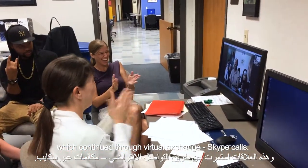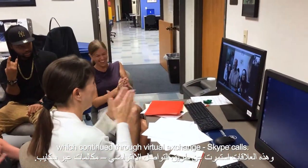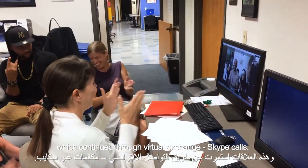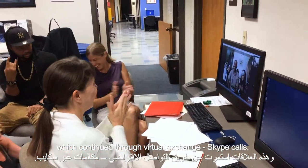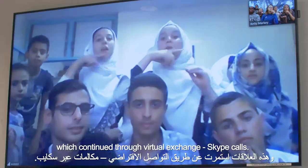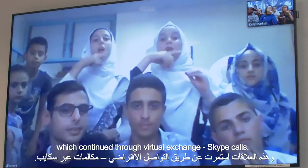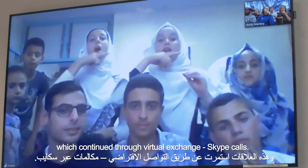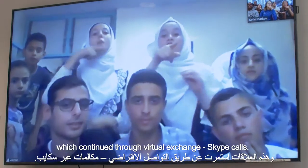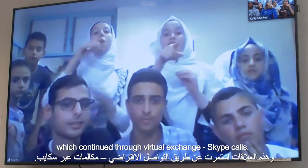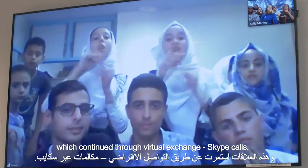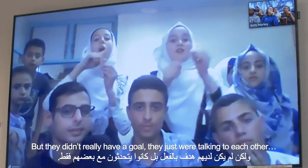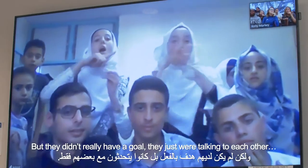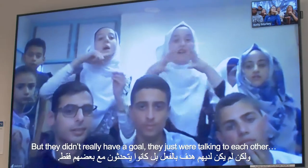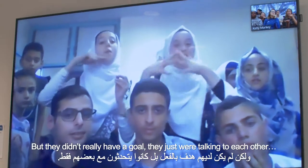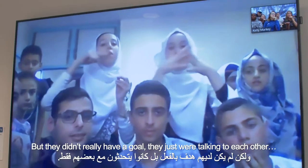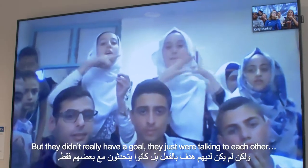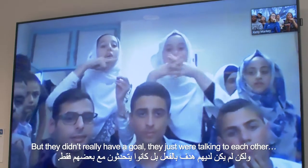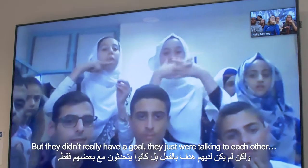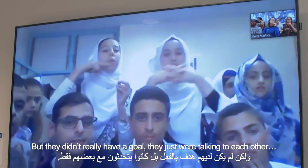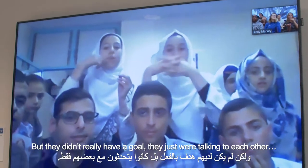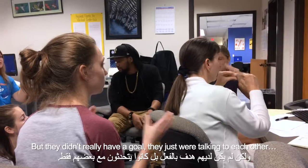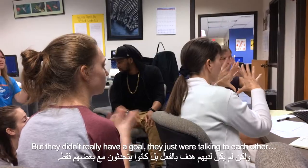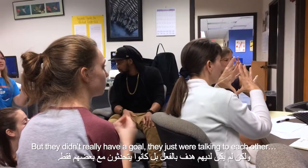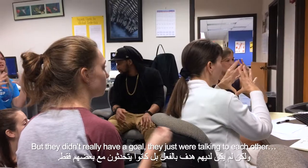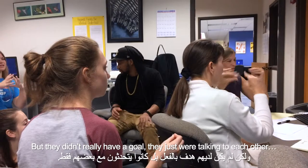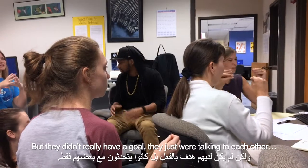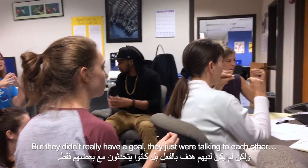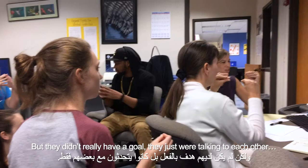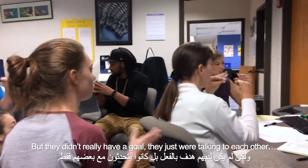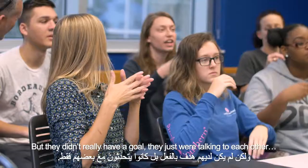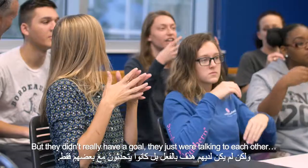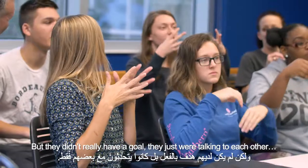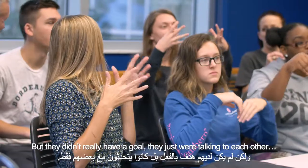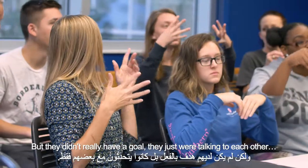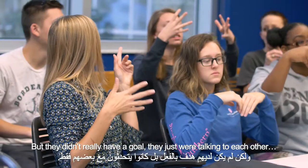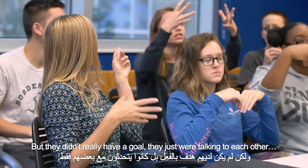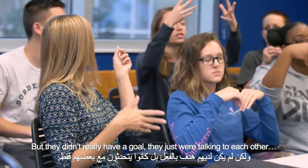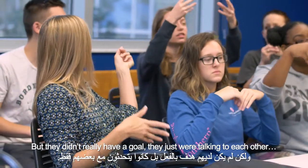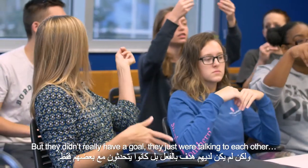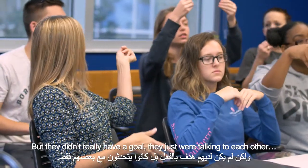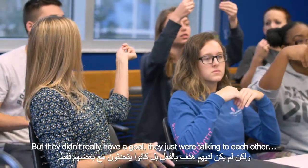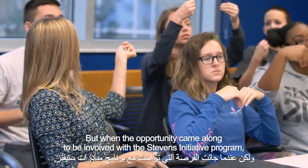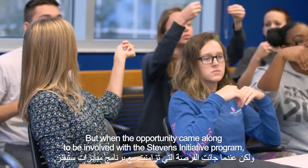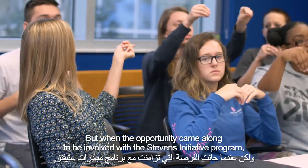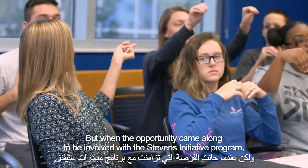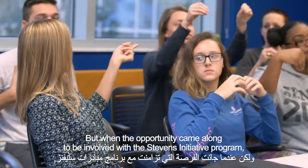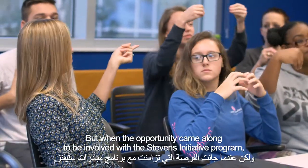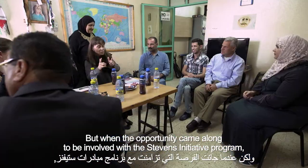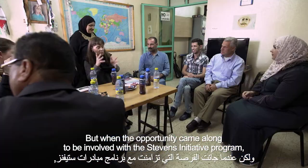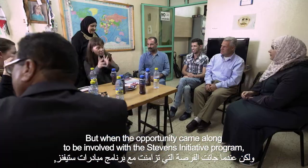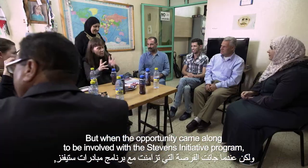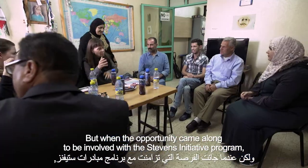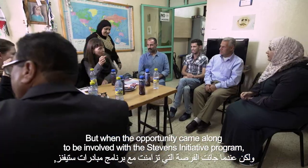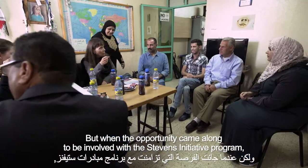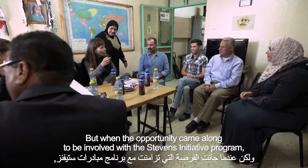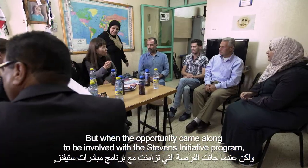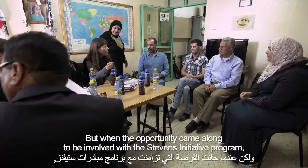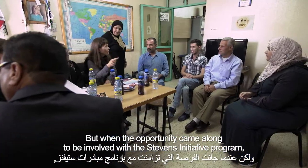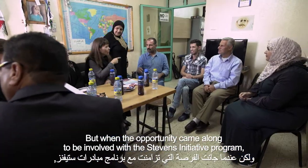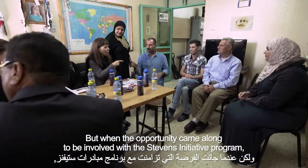Skype calls. But they didn't really have a goal, they just were talking to each other. But when the opportunity came along to